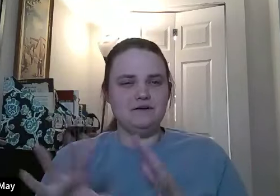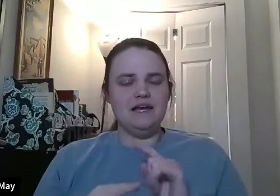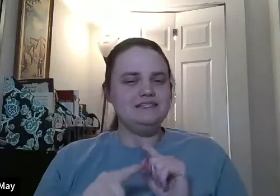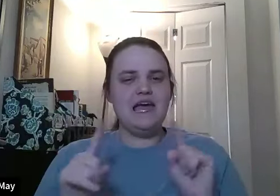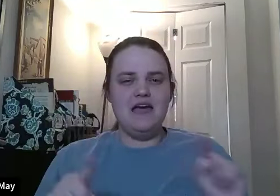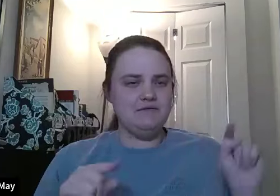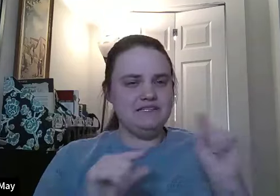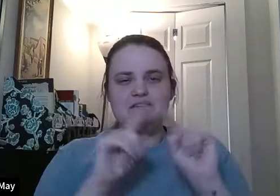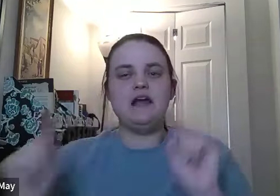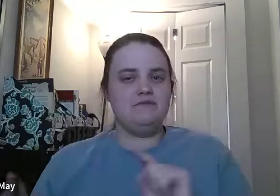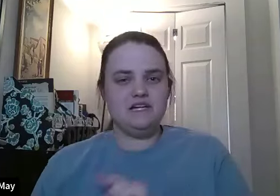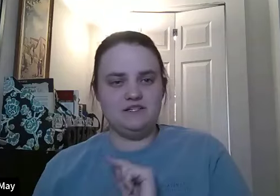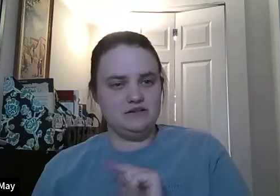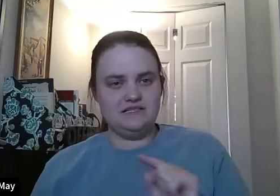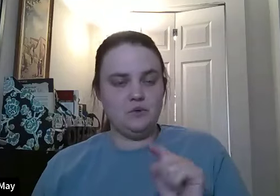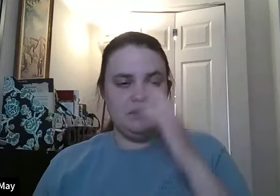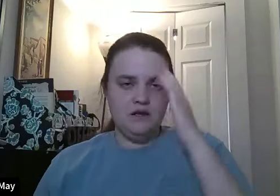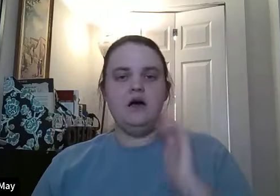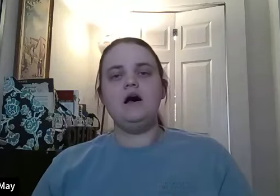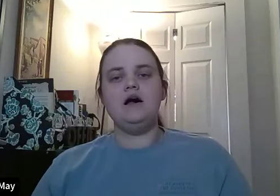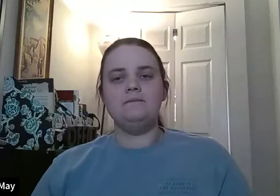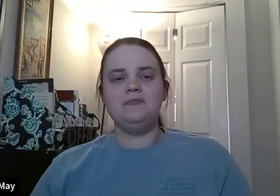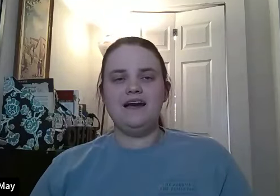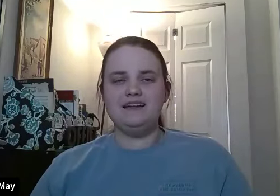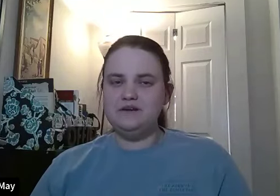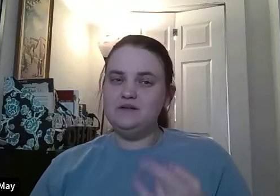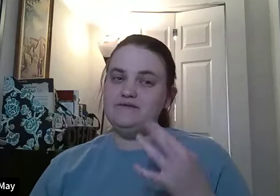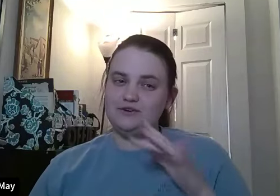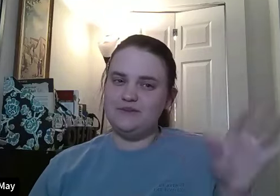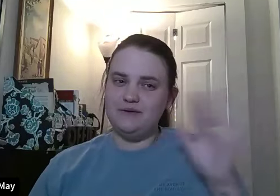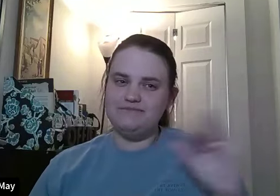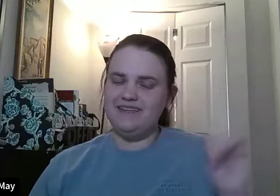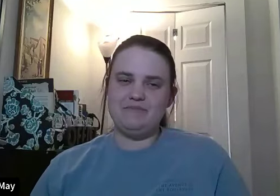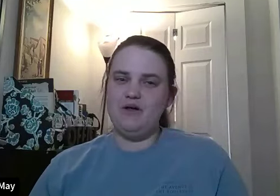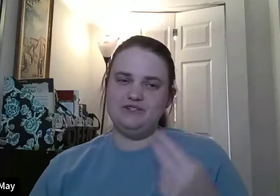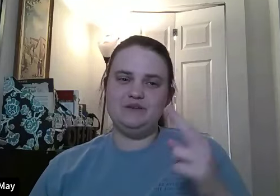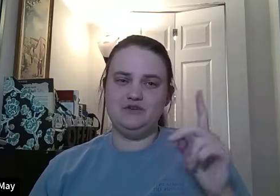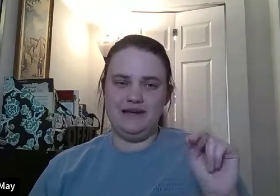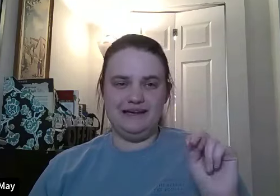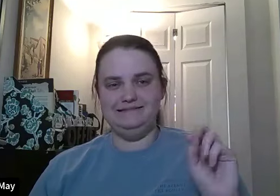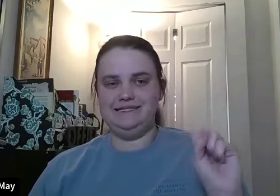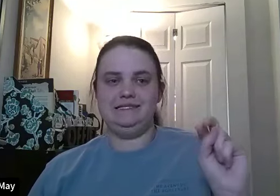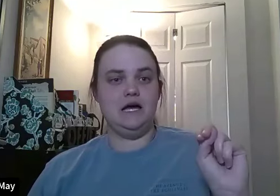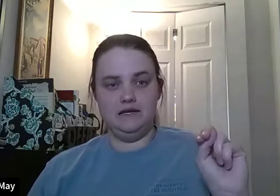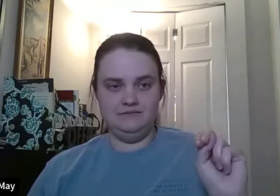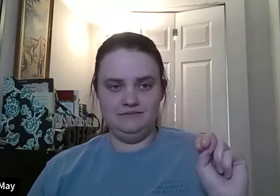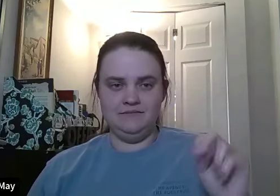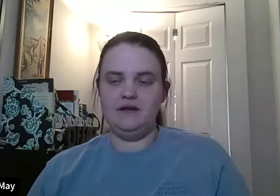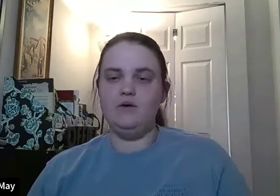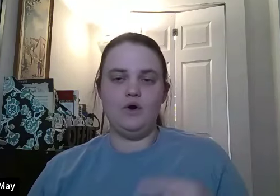I see it, it's different every time I talk to someone. I typically fingerspell like them all. I'll just be like grandson